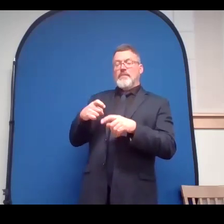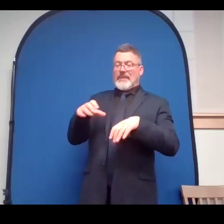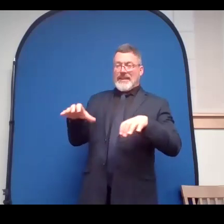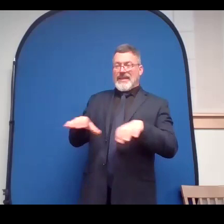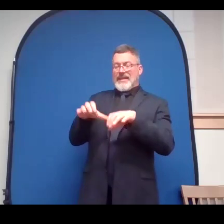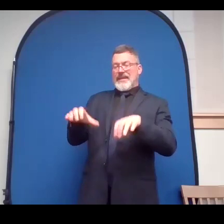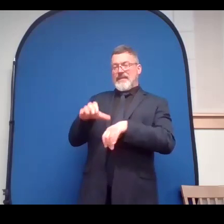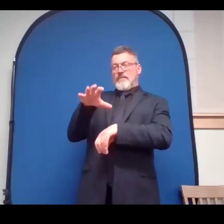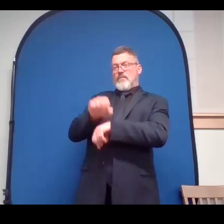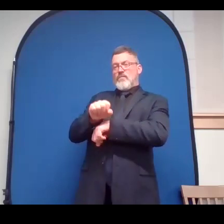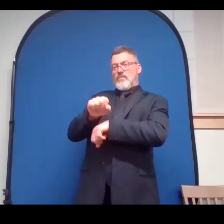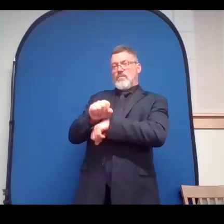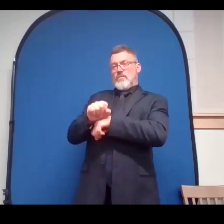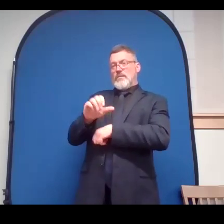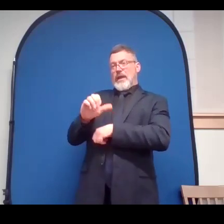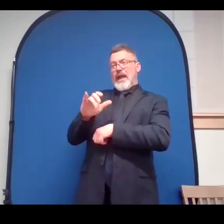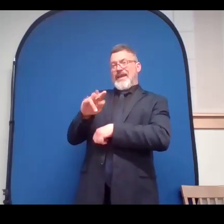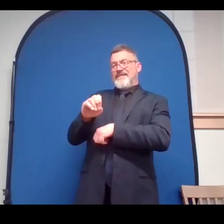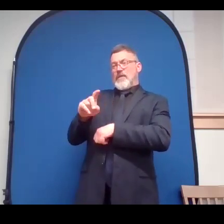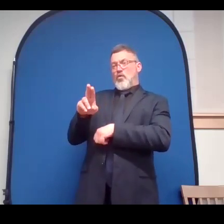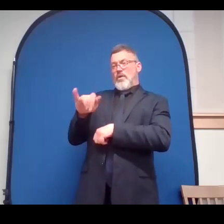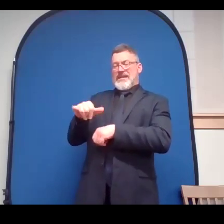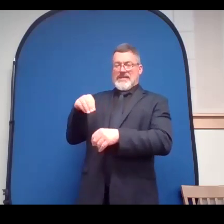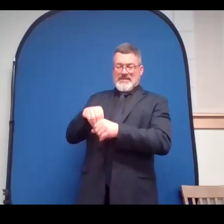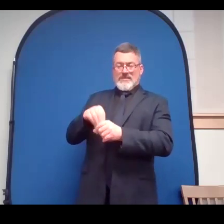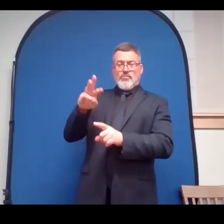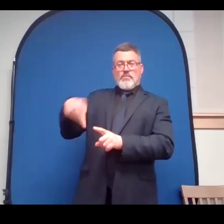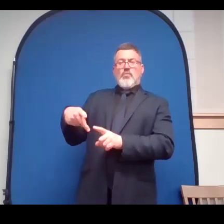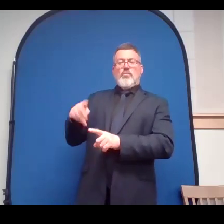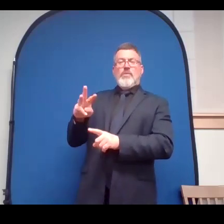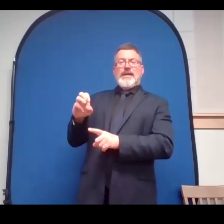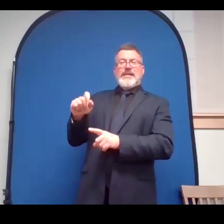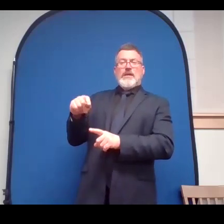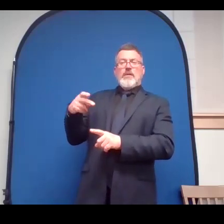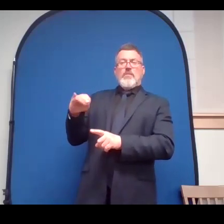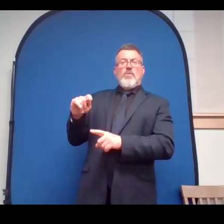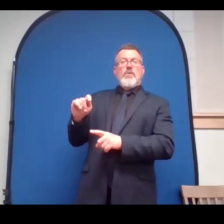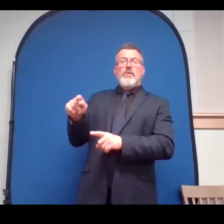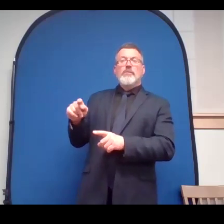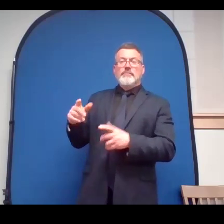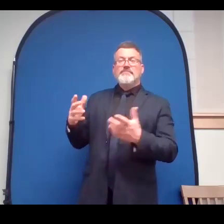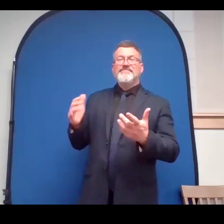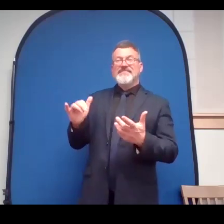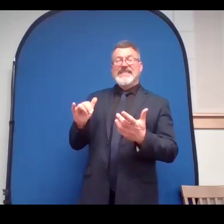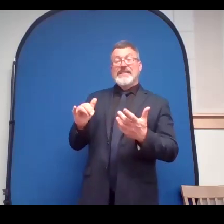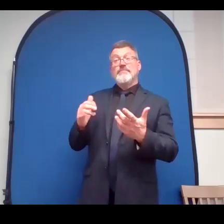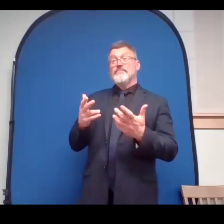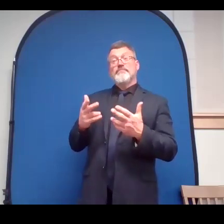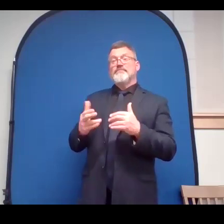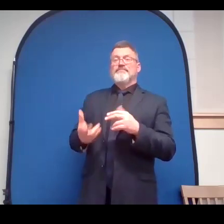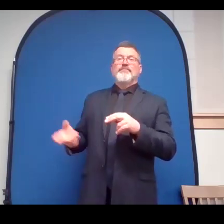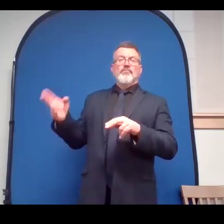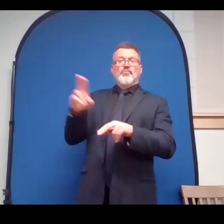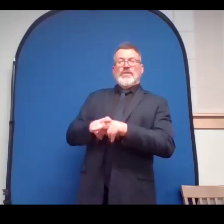command on the West Point, they're an active duty facility. It is difficult to necessarily increase leader supervisor support in